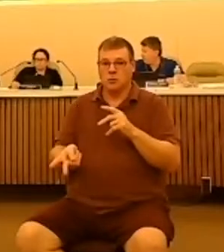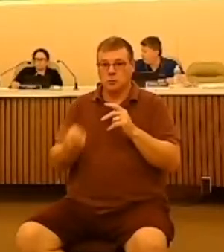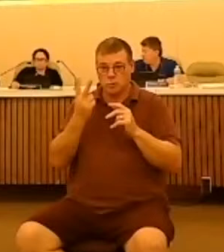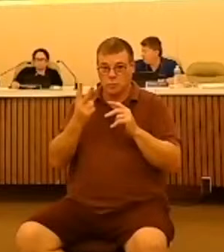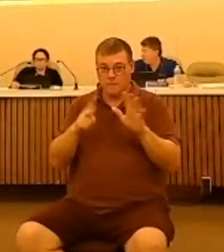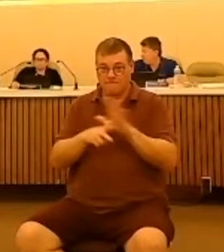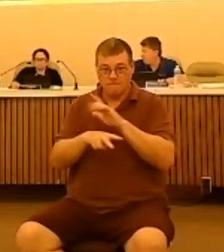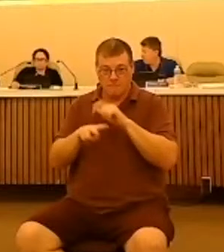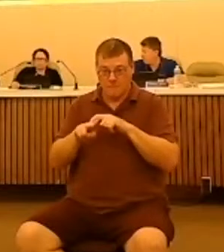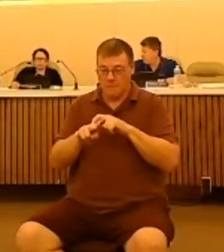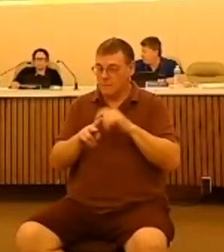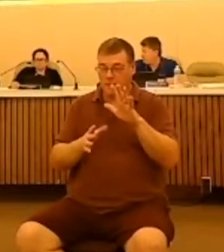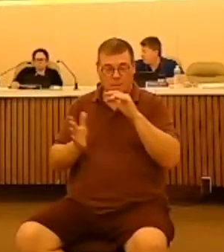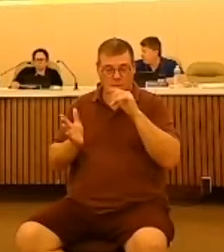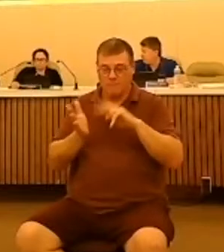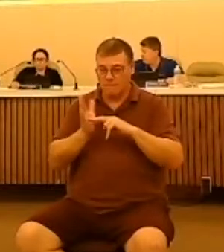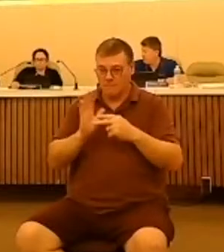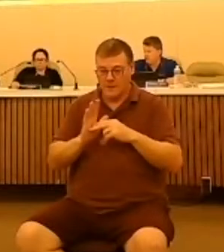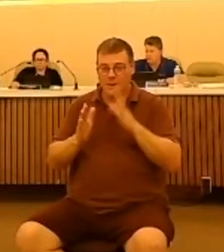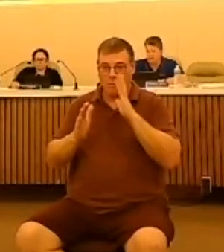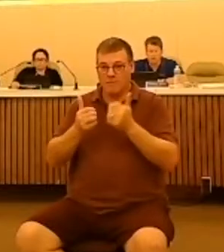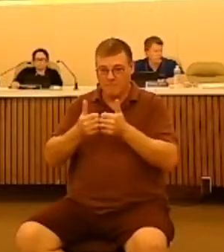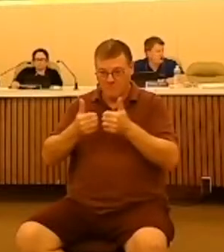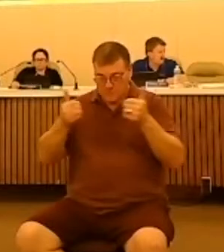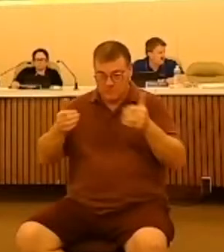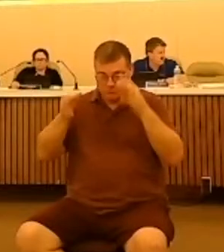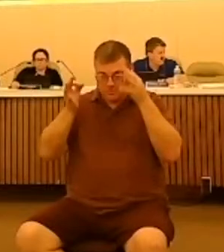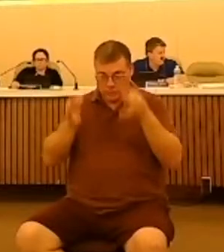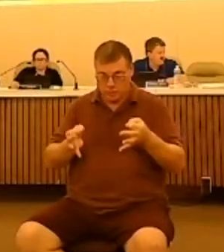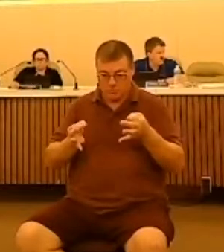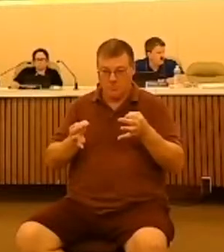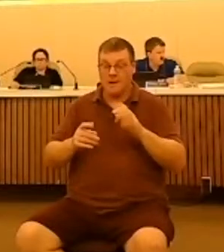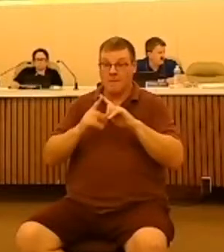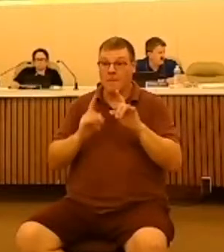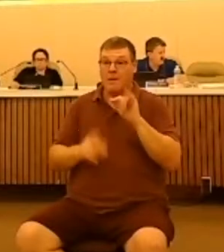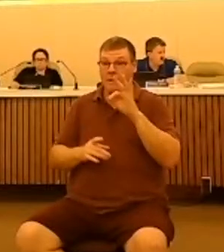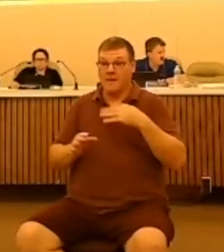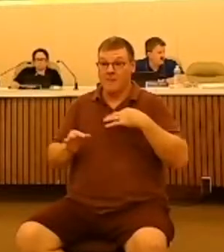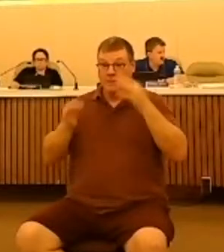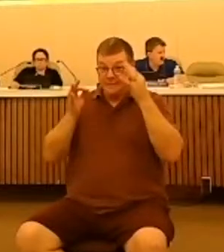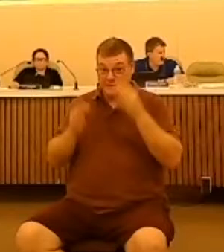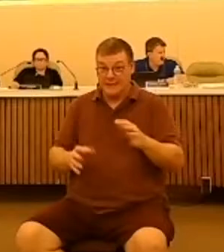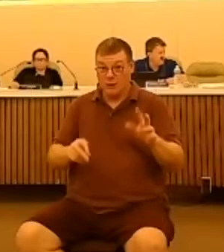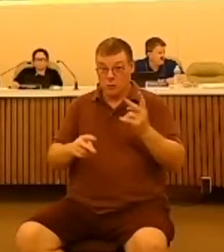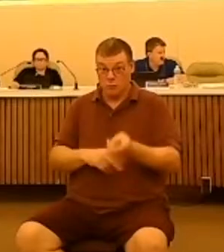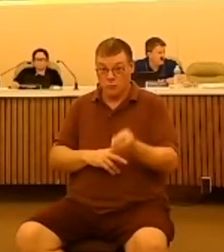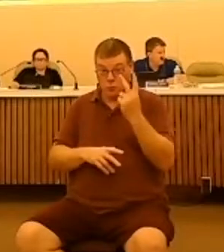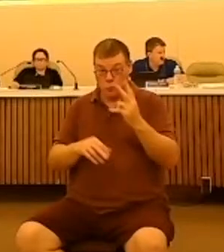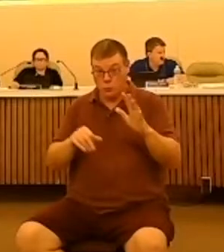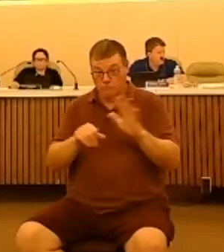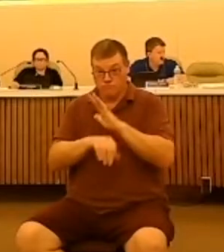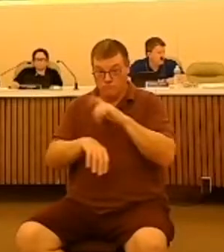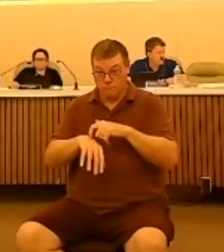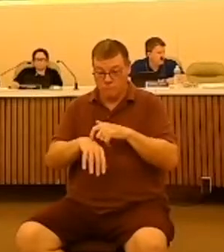doesn't mean we're gonna, again, that's gonna be a separate decision. But if we decide to go to 2 full-time instead